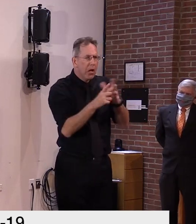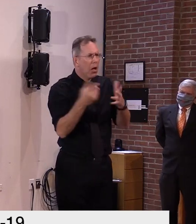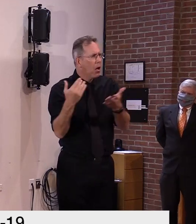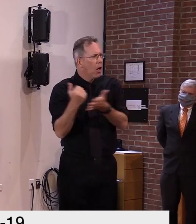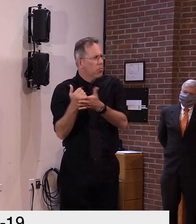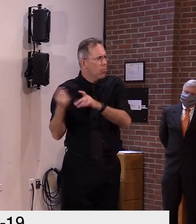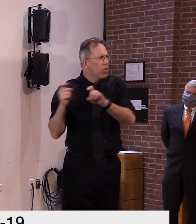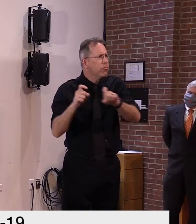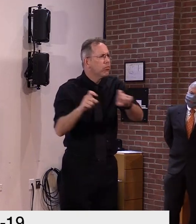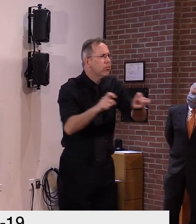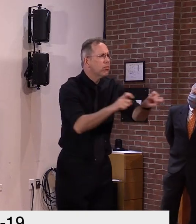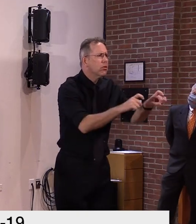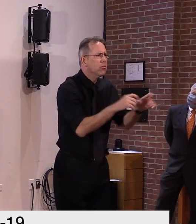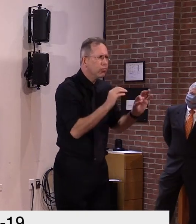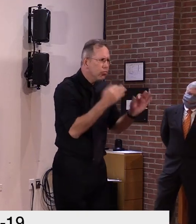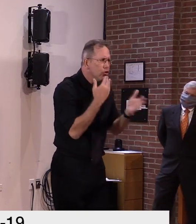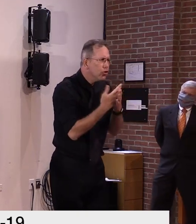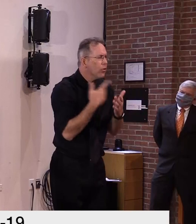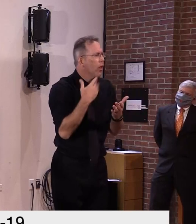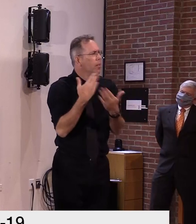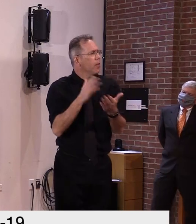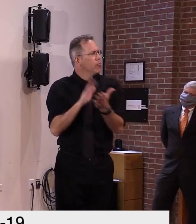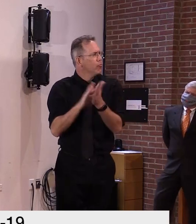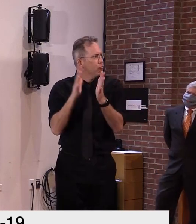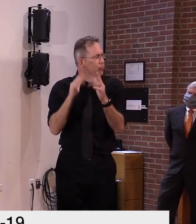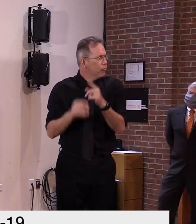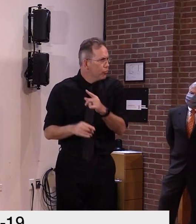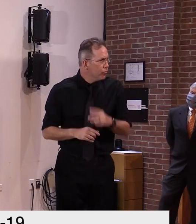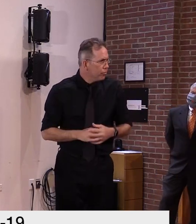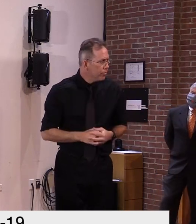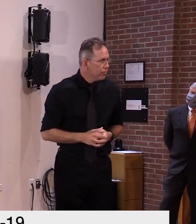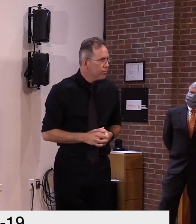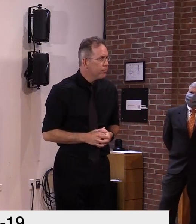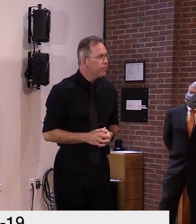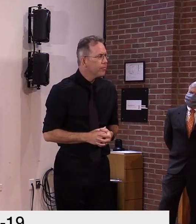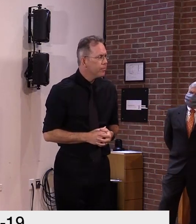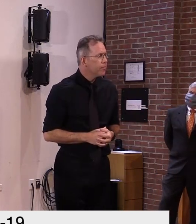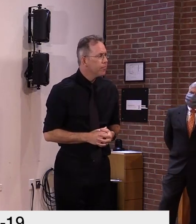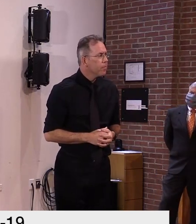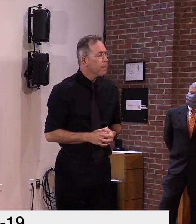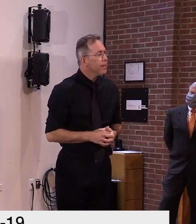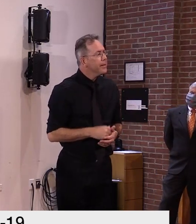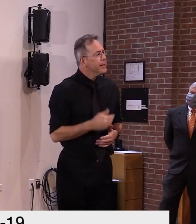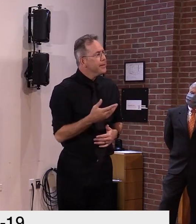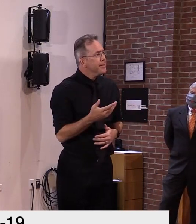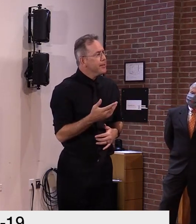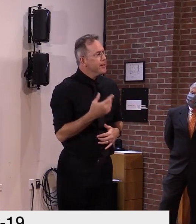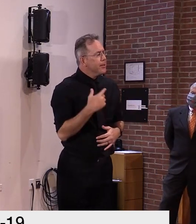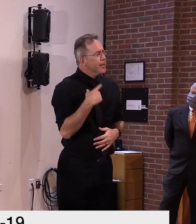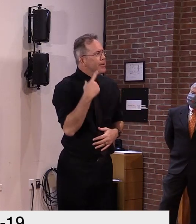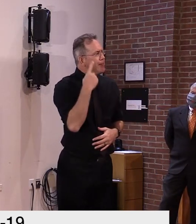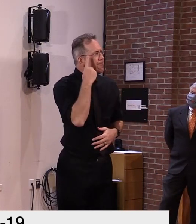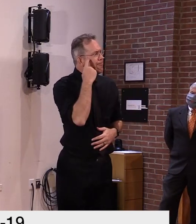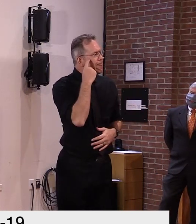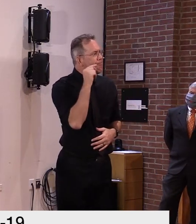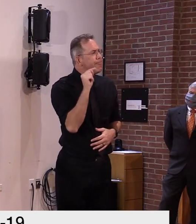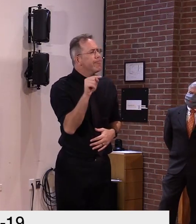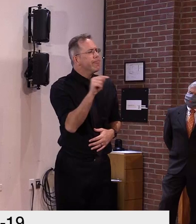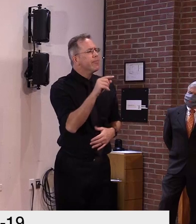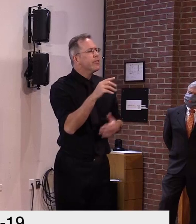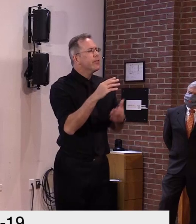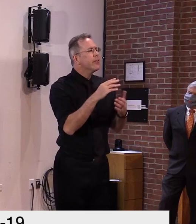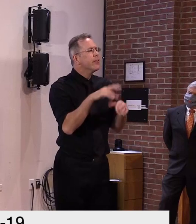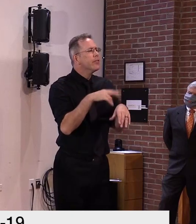positive cases. You're right to assume that there may have been some out-of-state work site exposure, if you